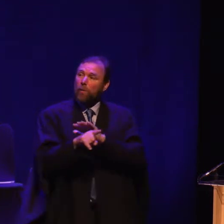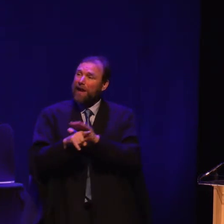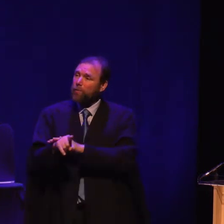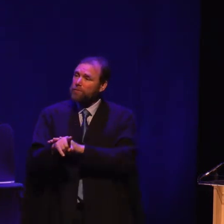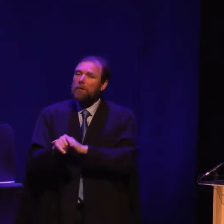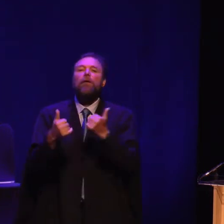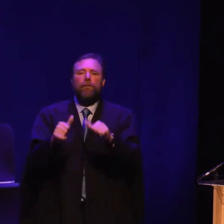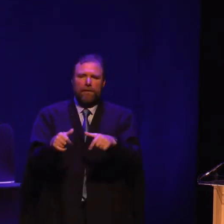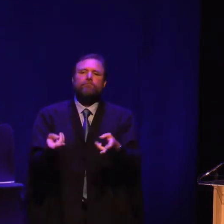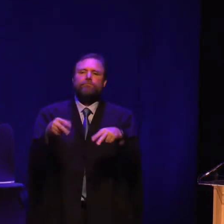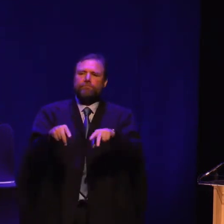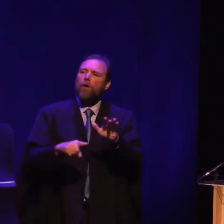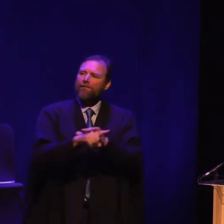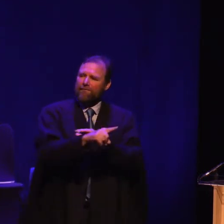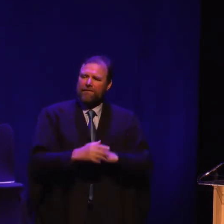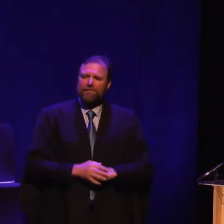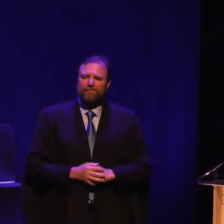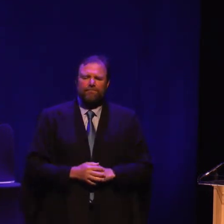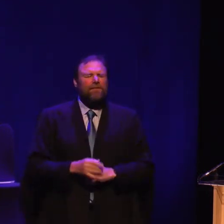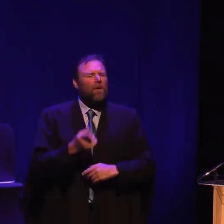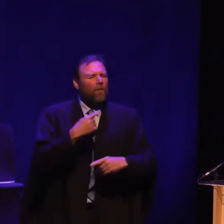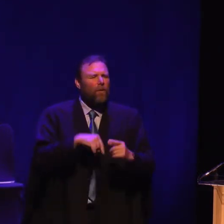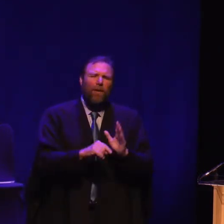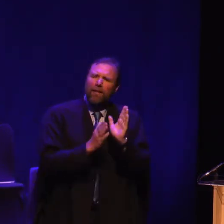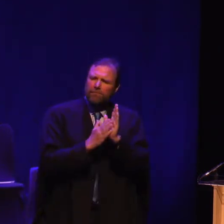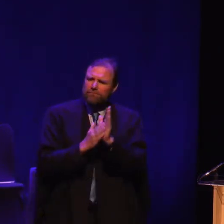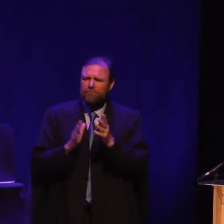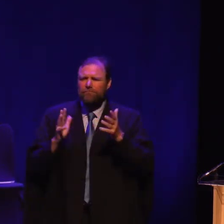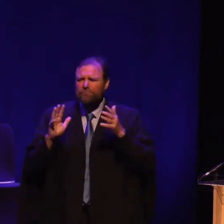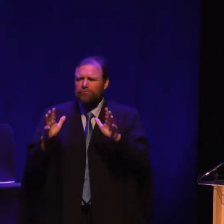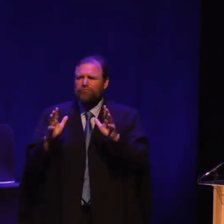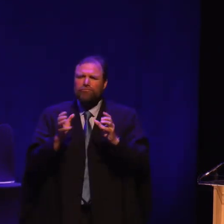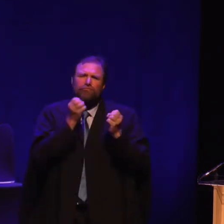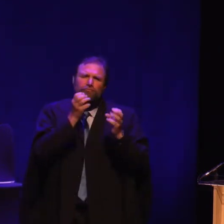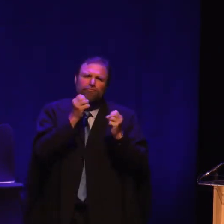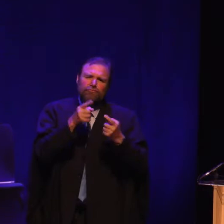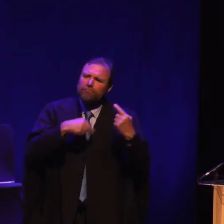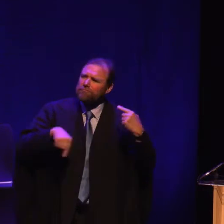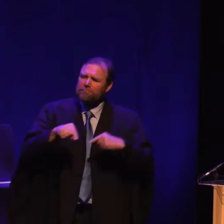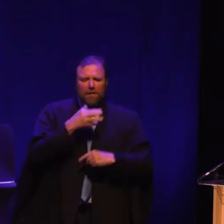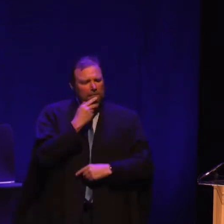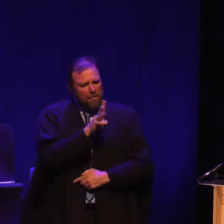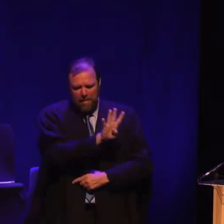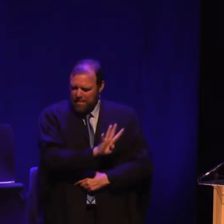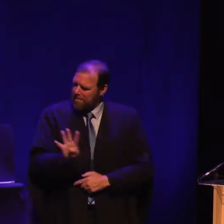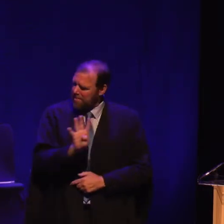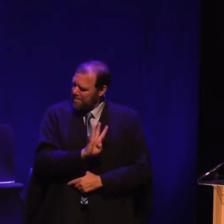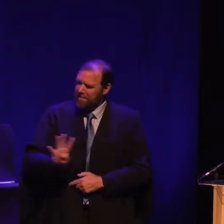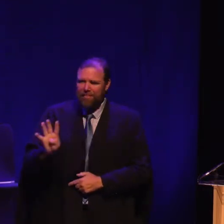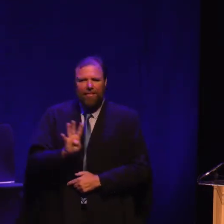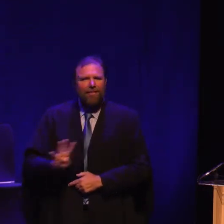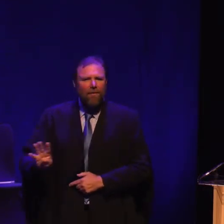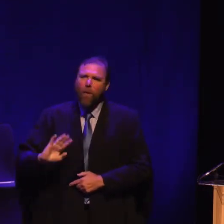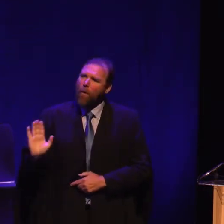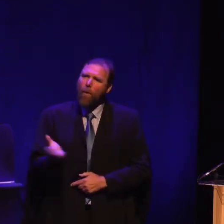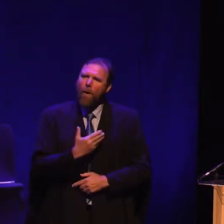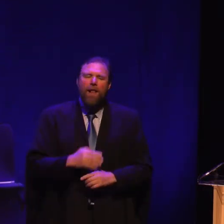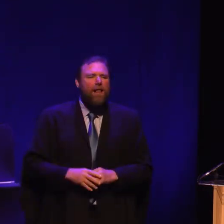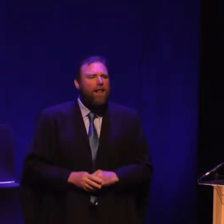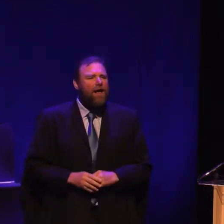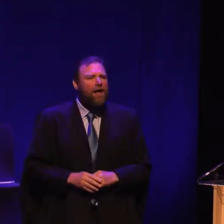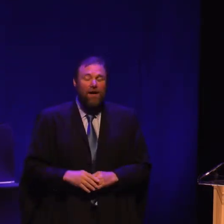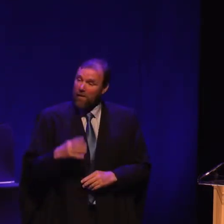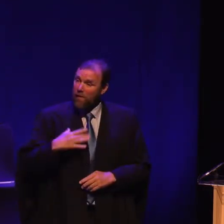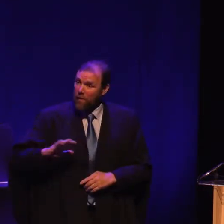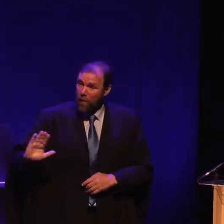appreciation of all our students by applauding and cheering as the graduands process across the stage. We want you all